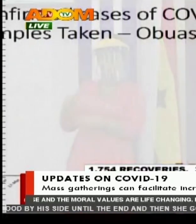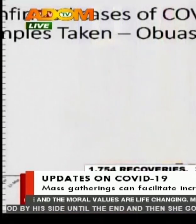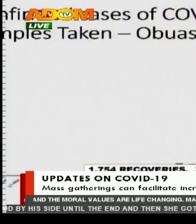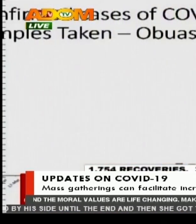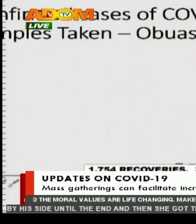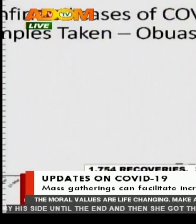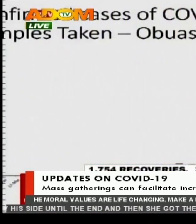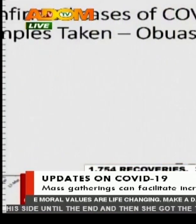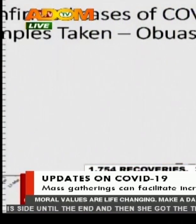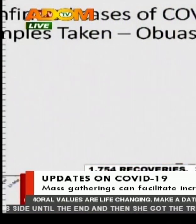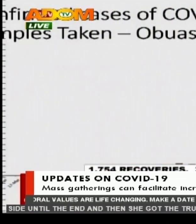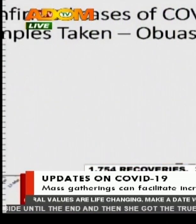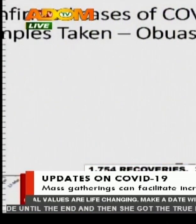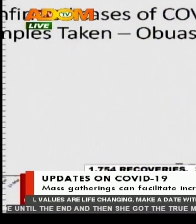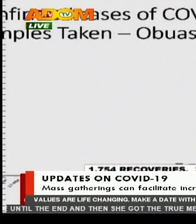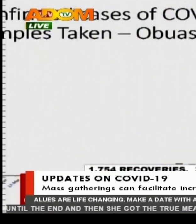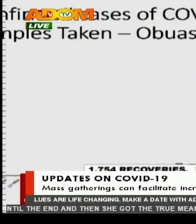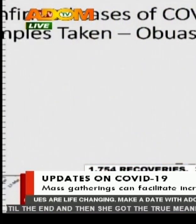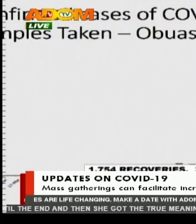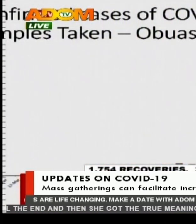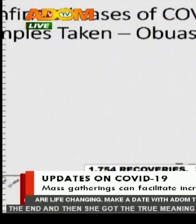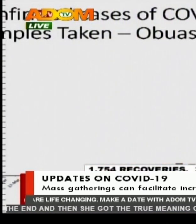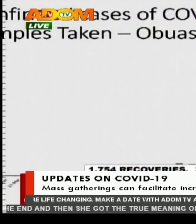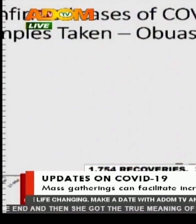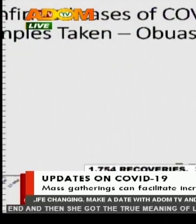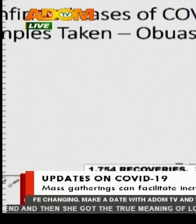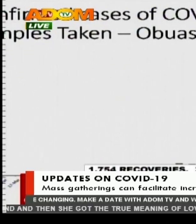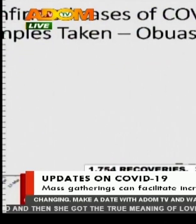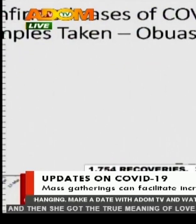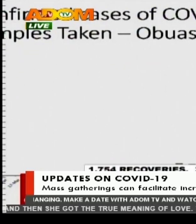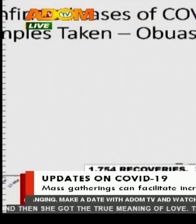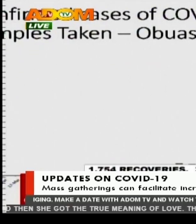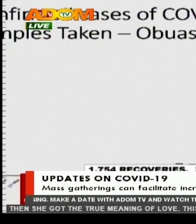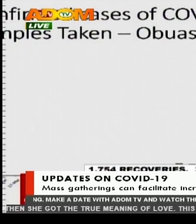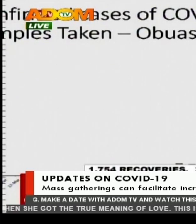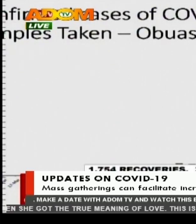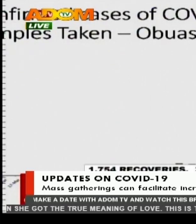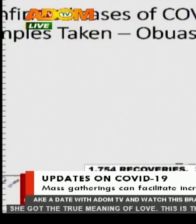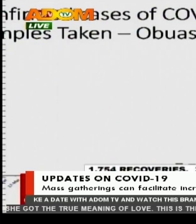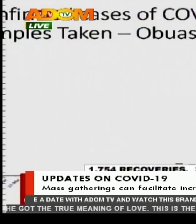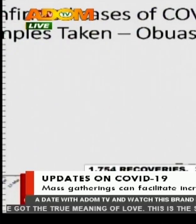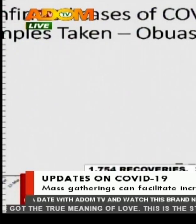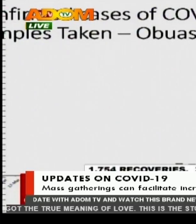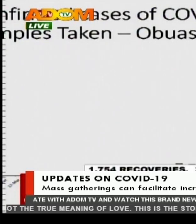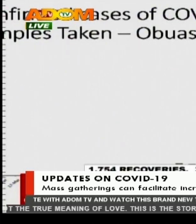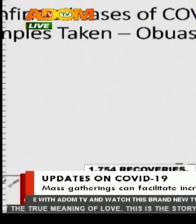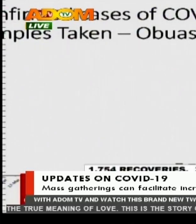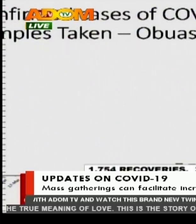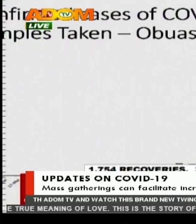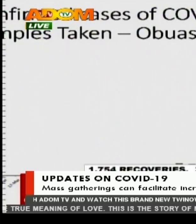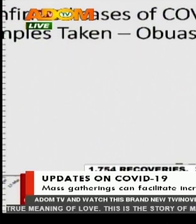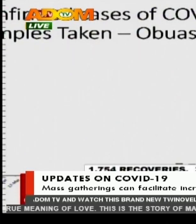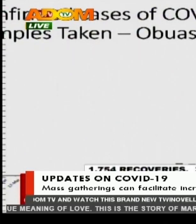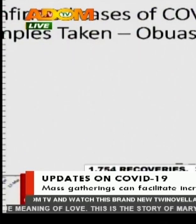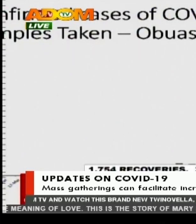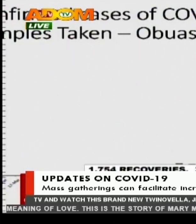town. And then we started the enhanced contact tracing. So we started getting a few cases. But if you look at this slide, it clearly